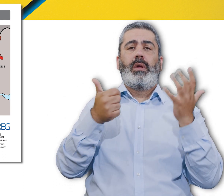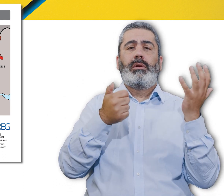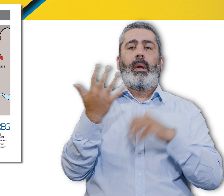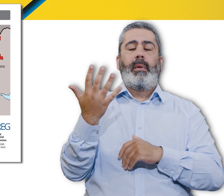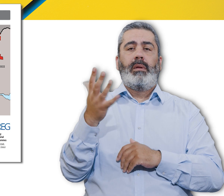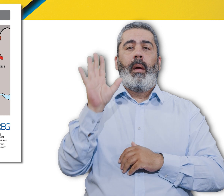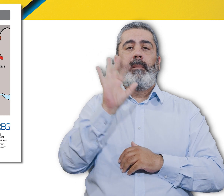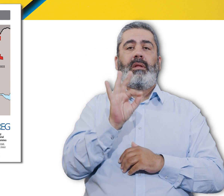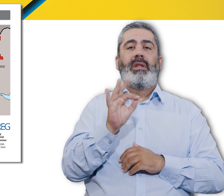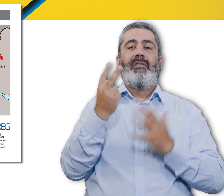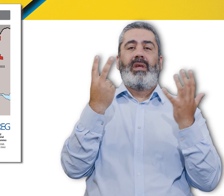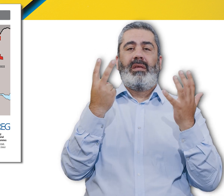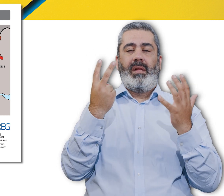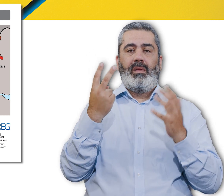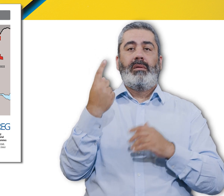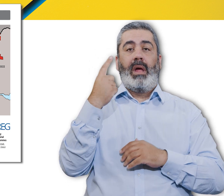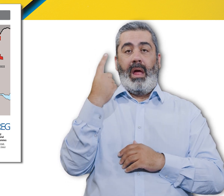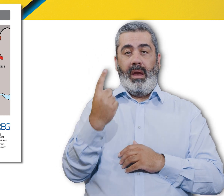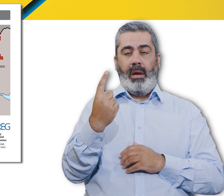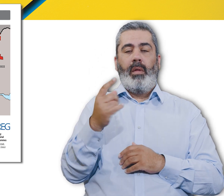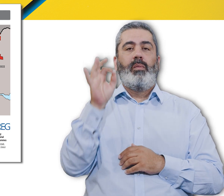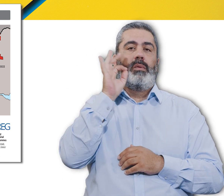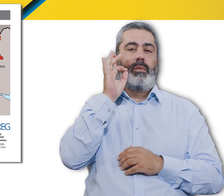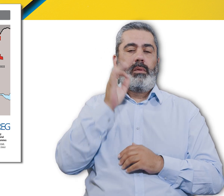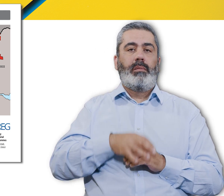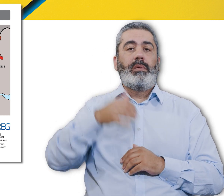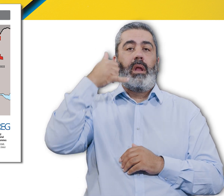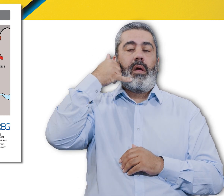+30 2310